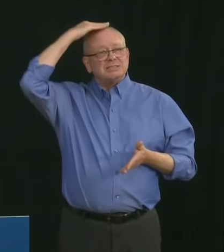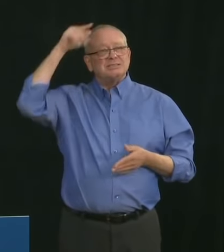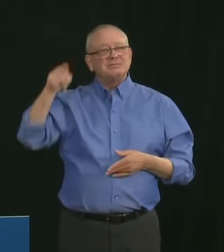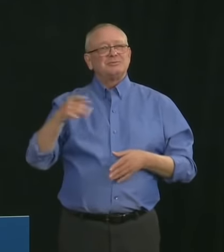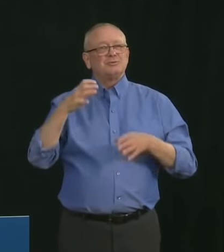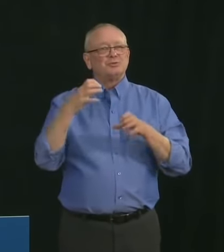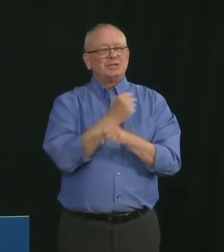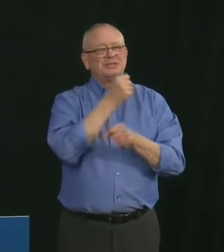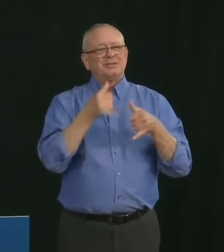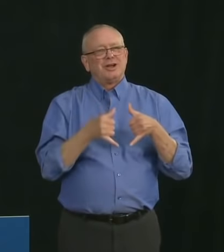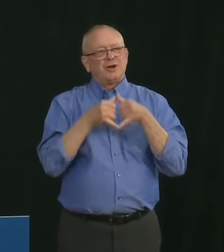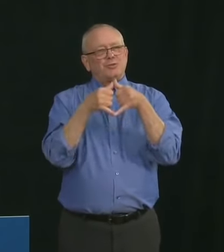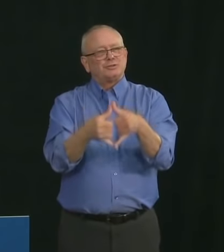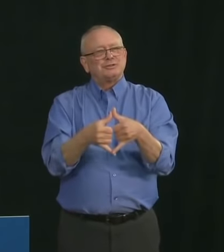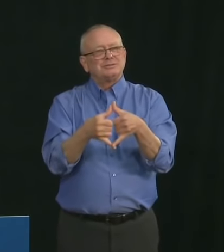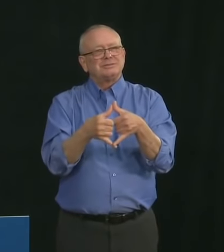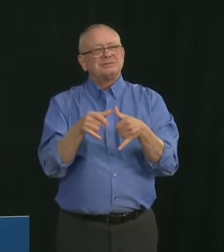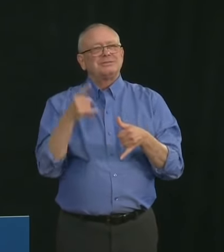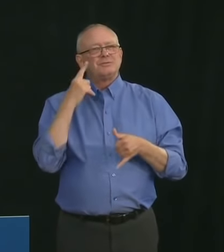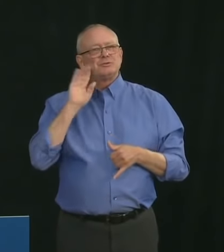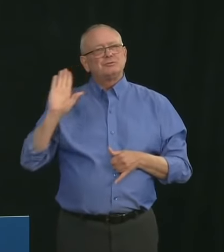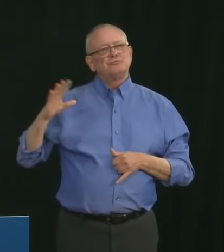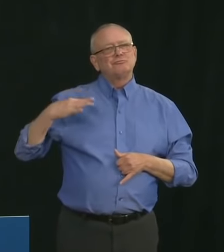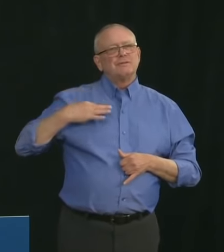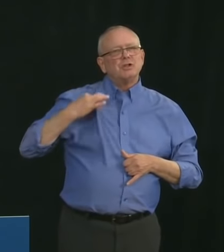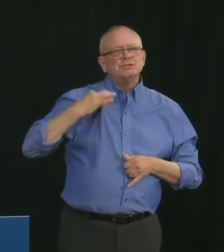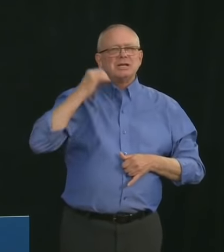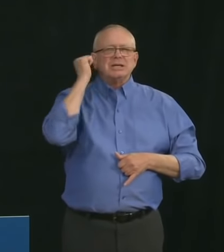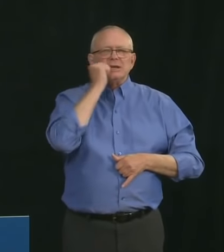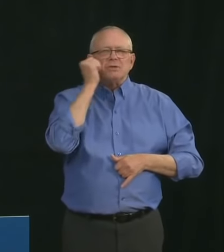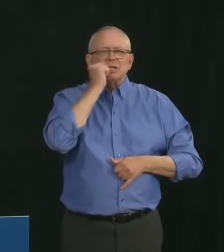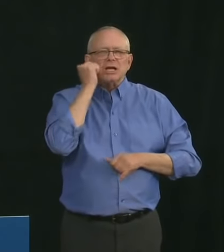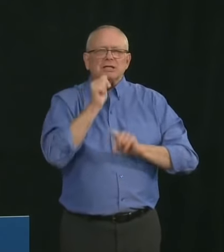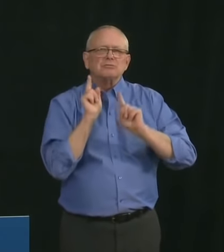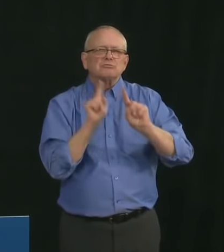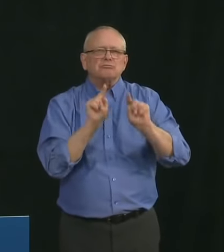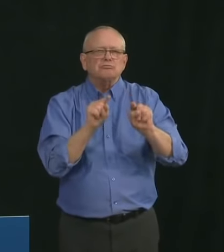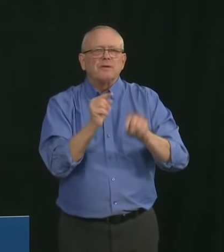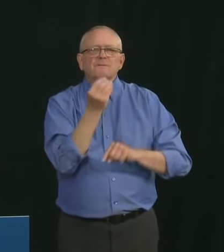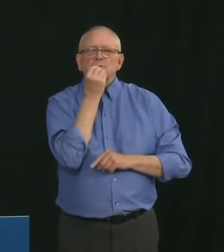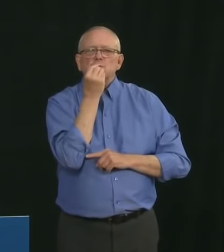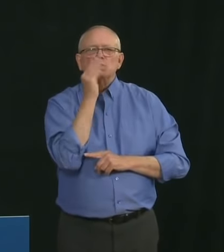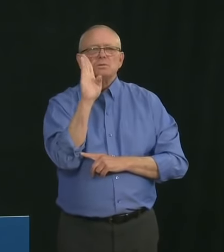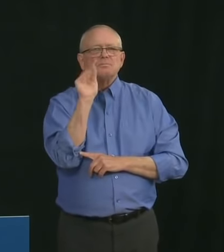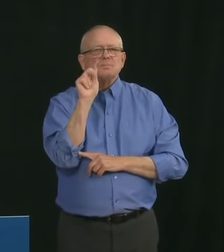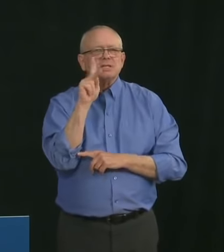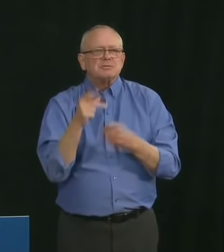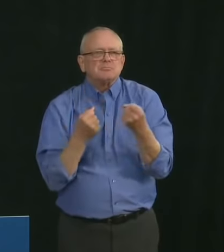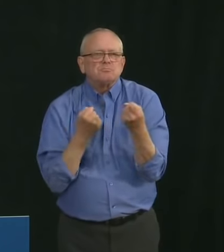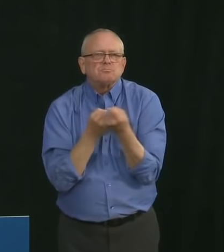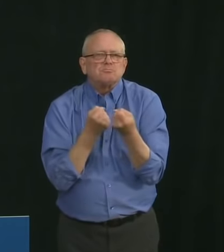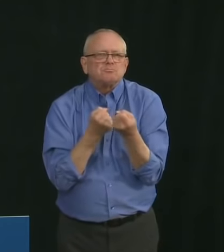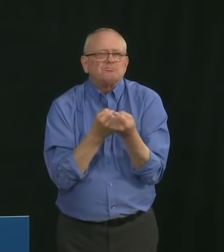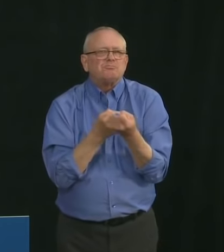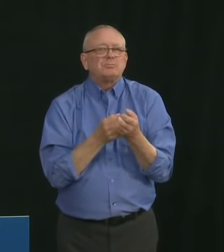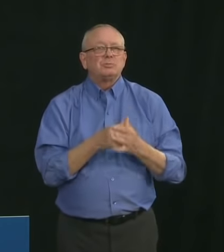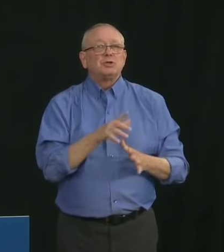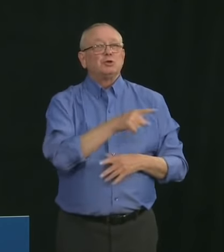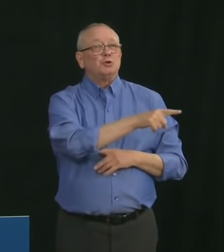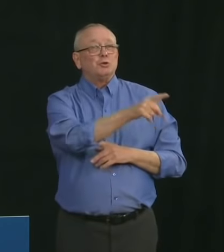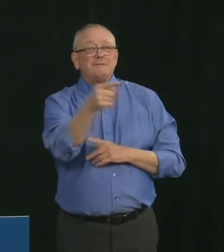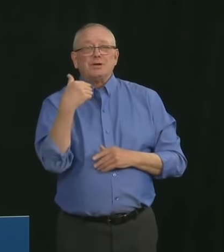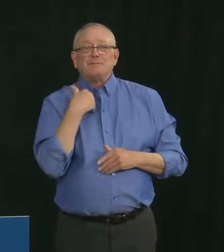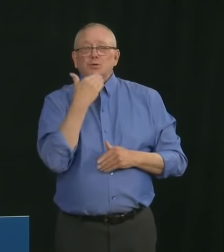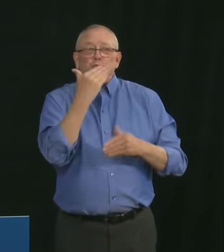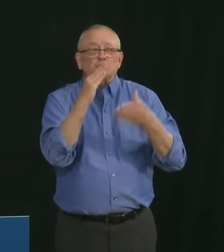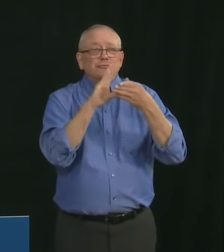using the hashtag Alberta Cares, because Albertans do care, and messages of hope and unity can help all of us.